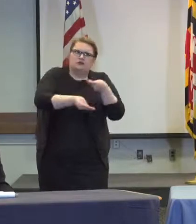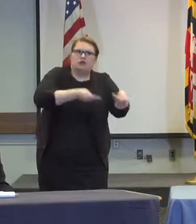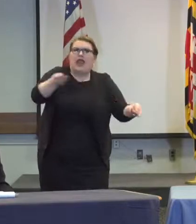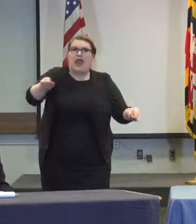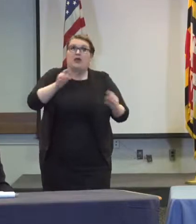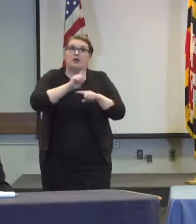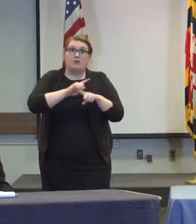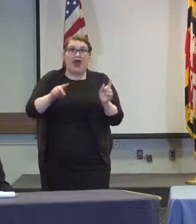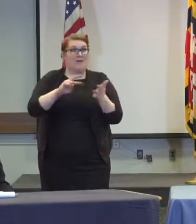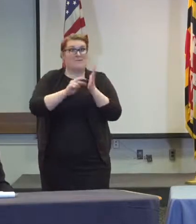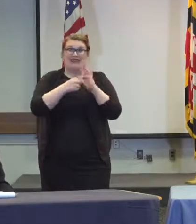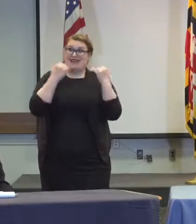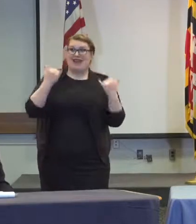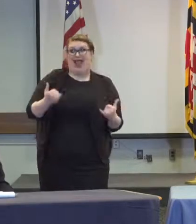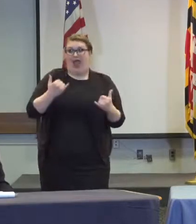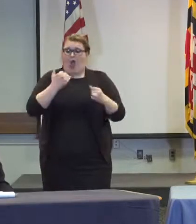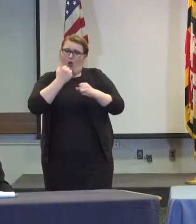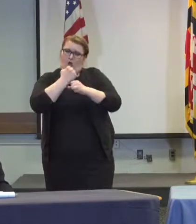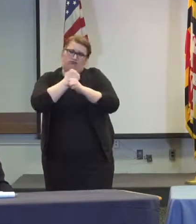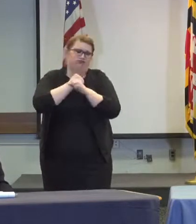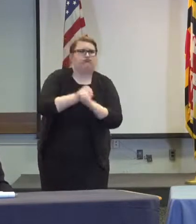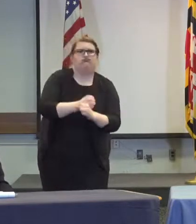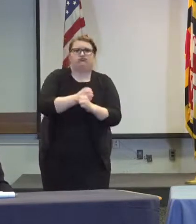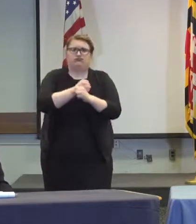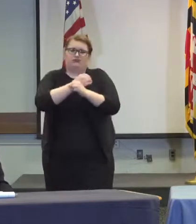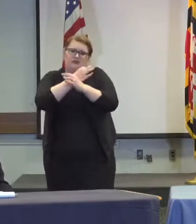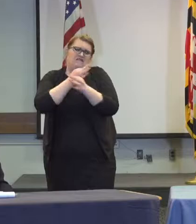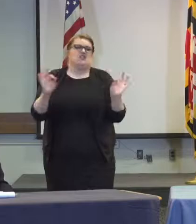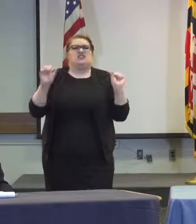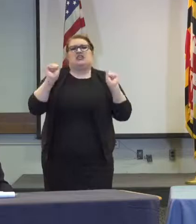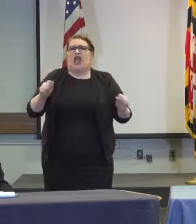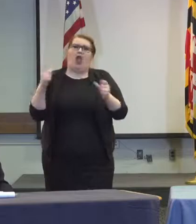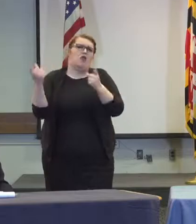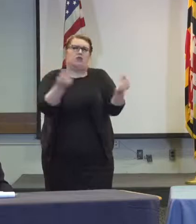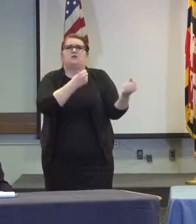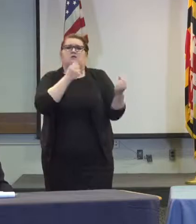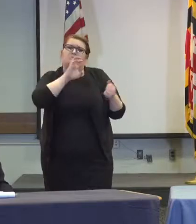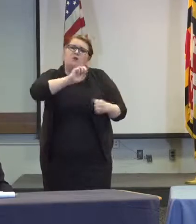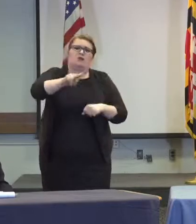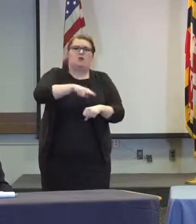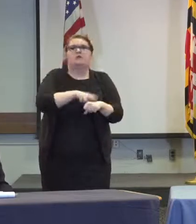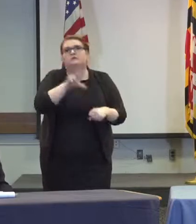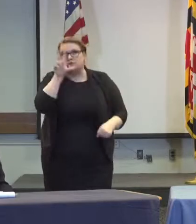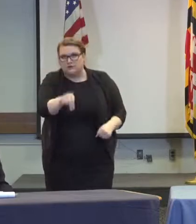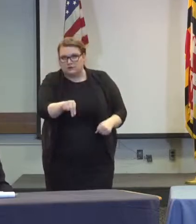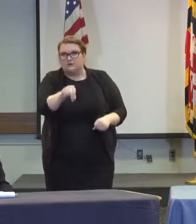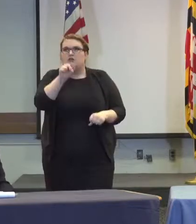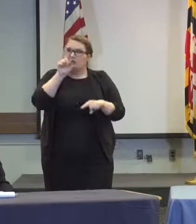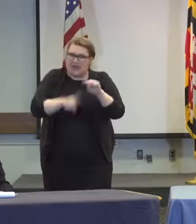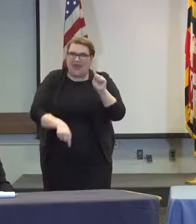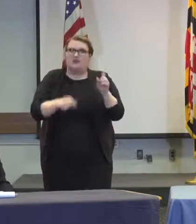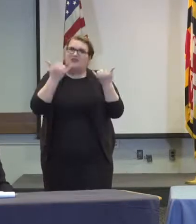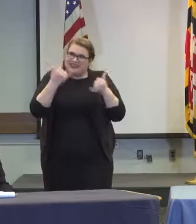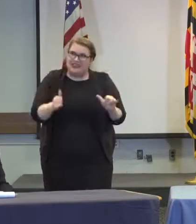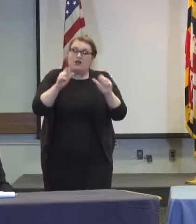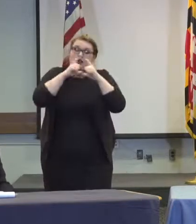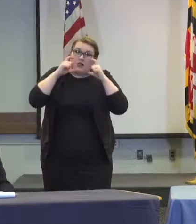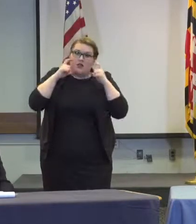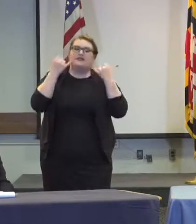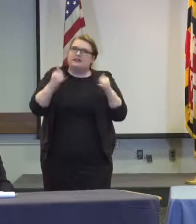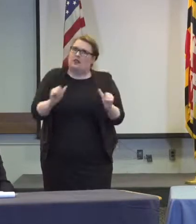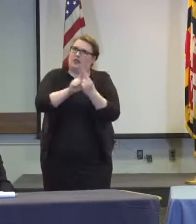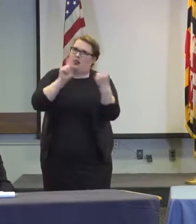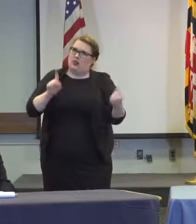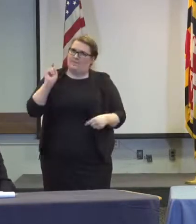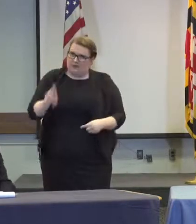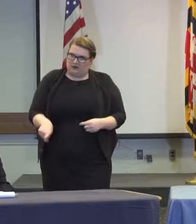you invulnerable and let you do things that otherwise you shouldn't be doing. So wear a mask, keep a distance. So